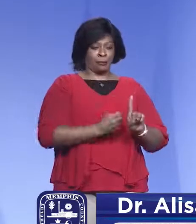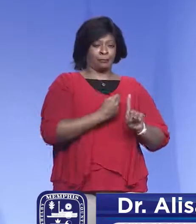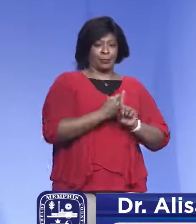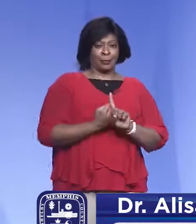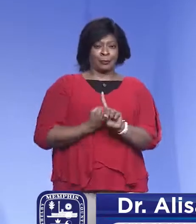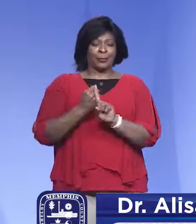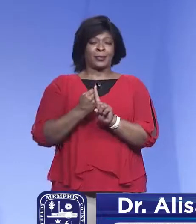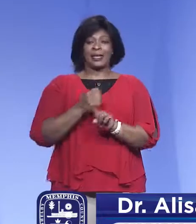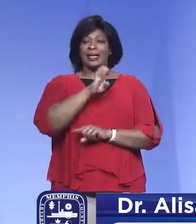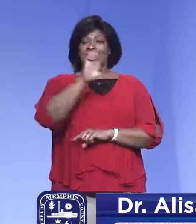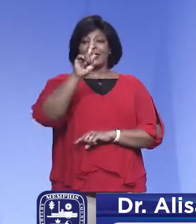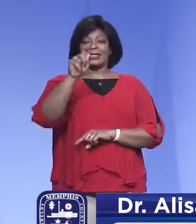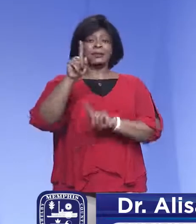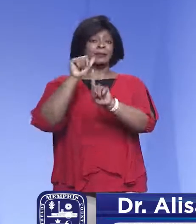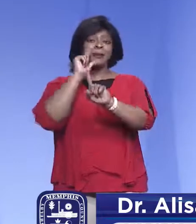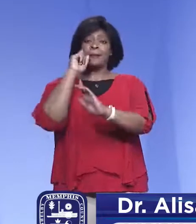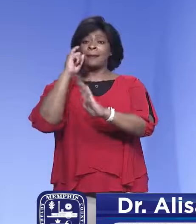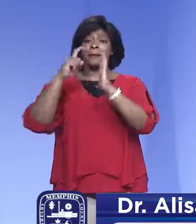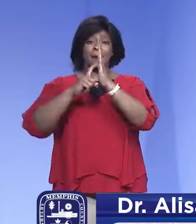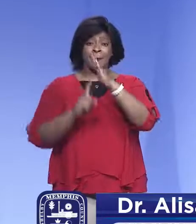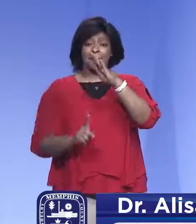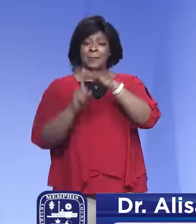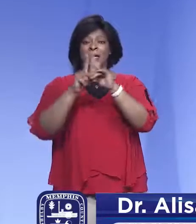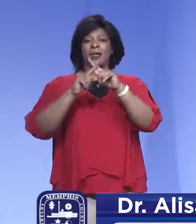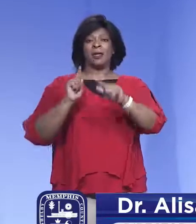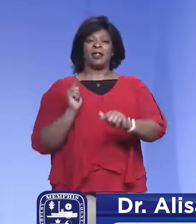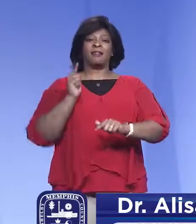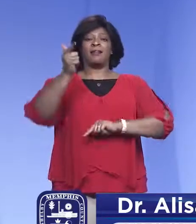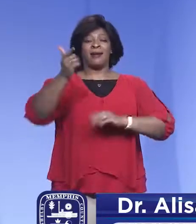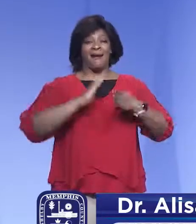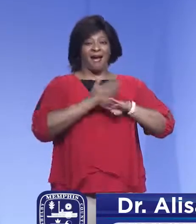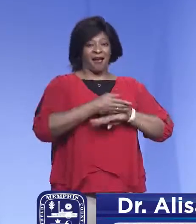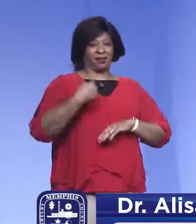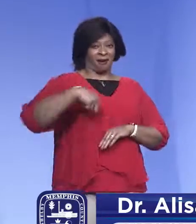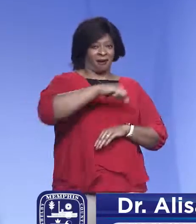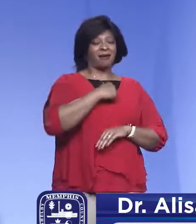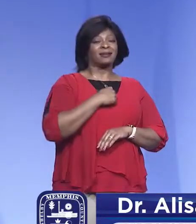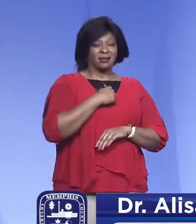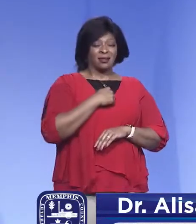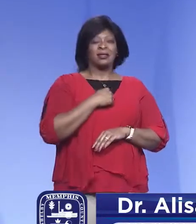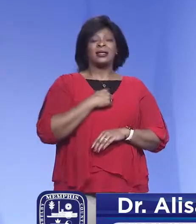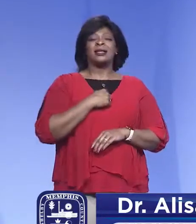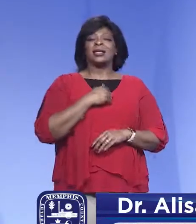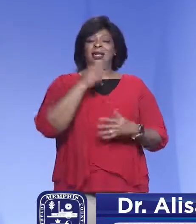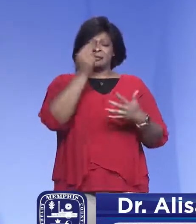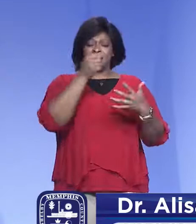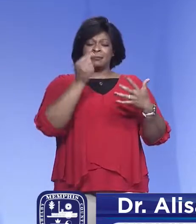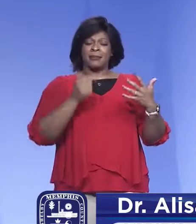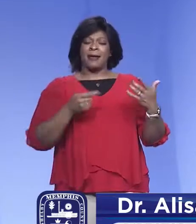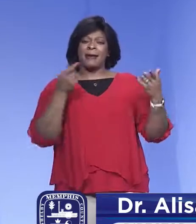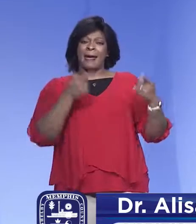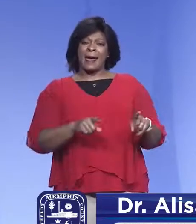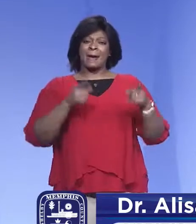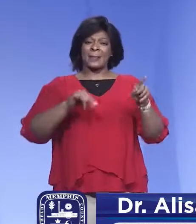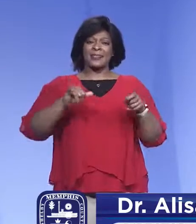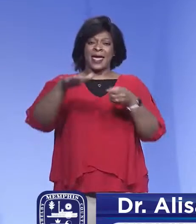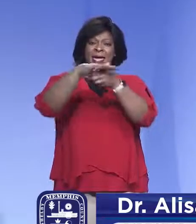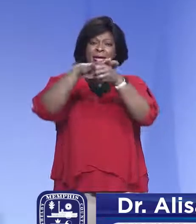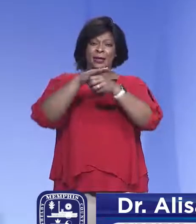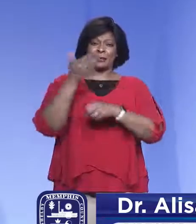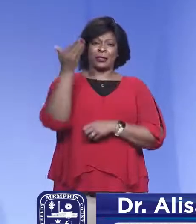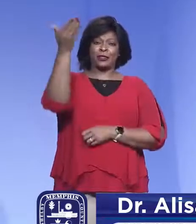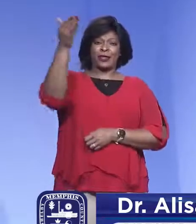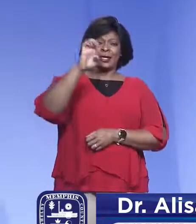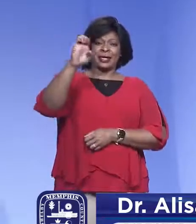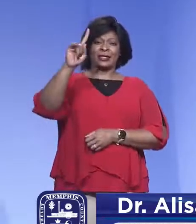Tennessee didn't begin to experience its cases until much later. And then other things have happened in that area. Again, you have